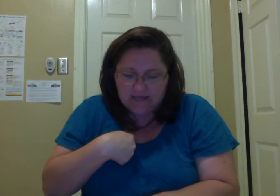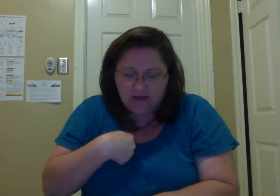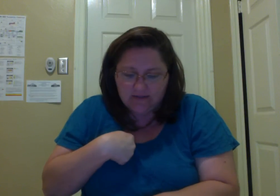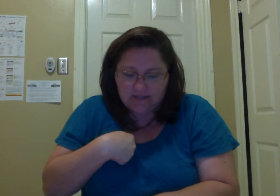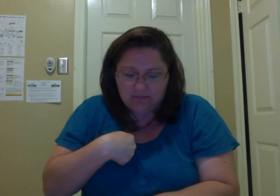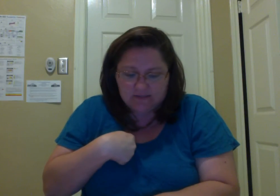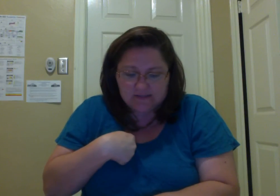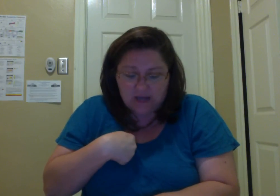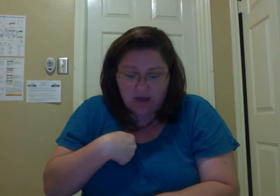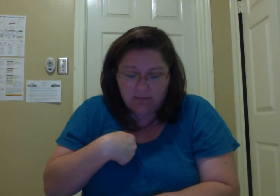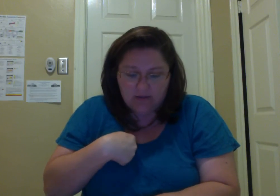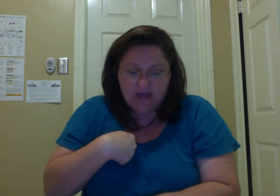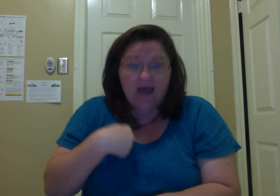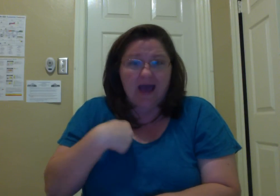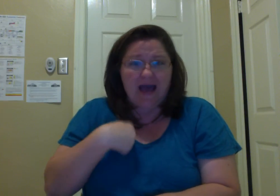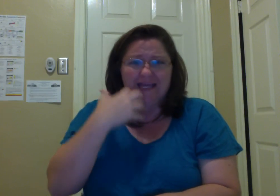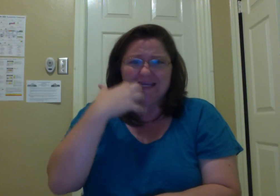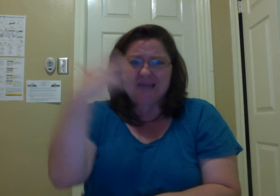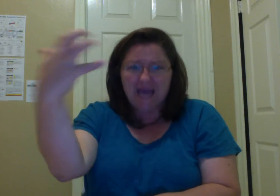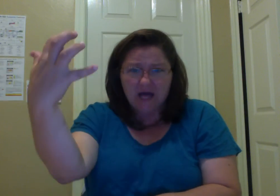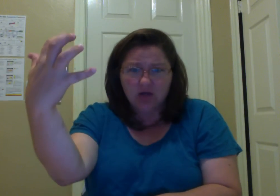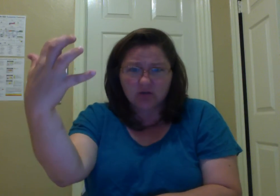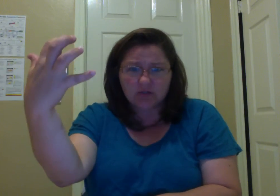yelled at him to stop. I yelled,